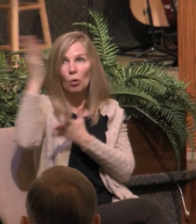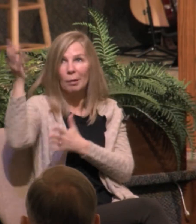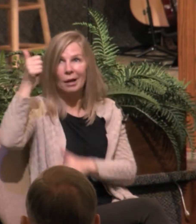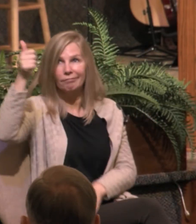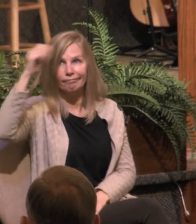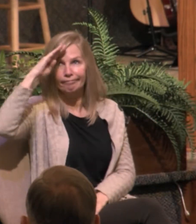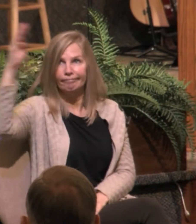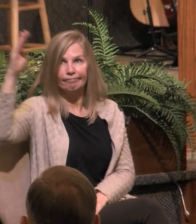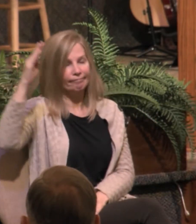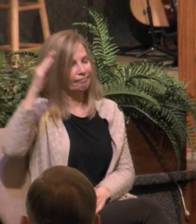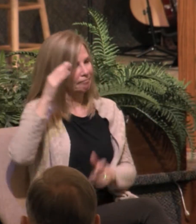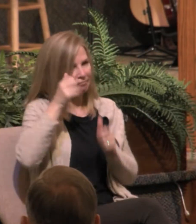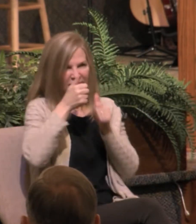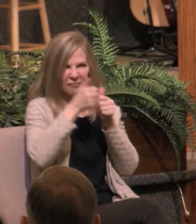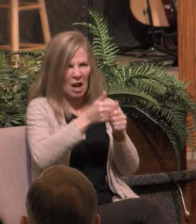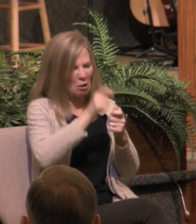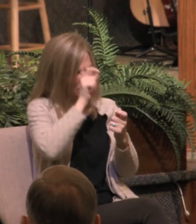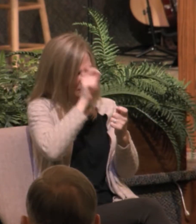to the letter.